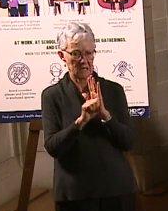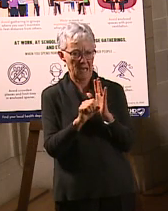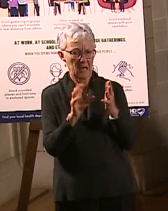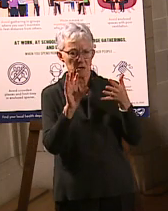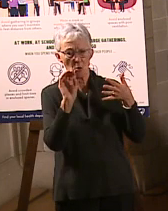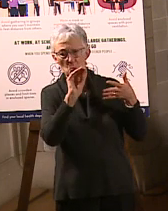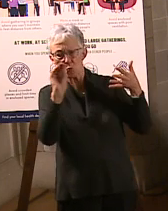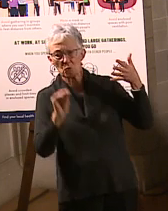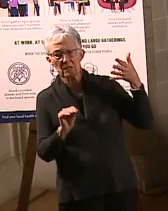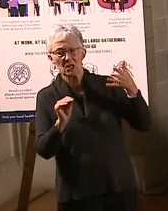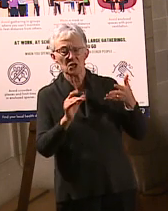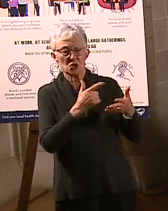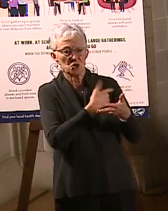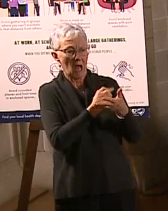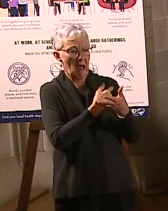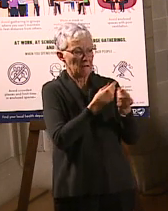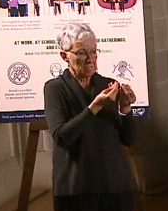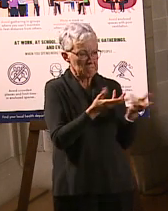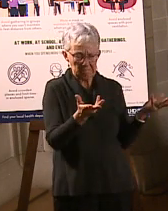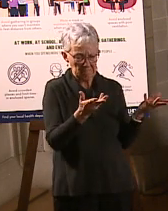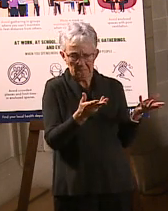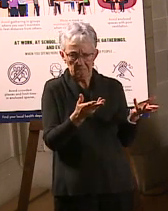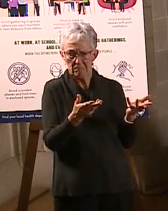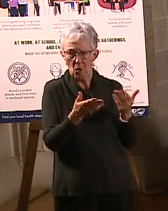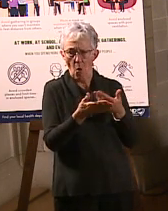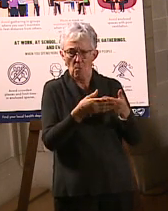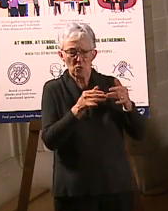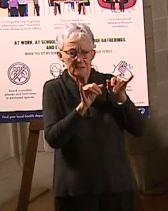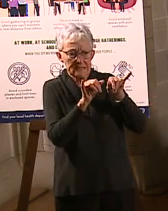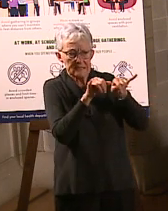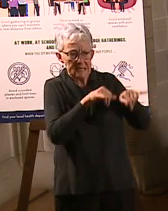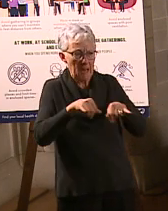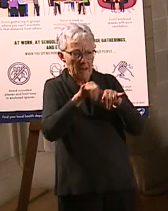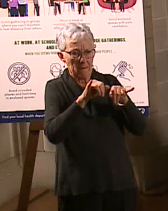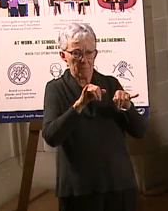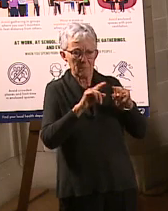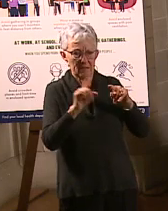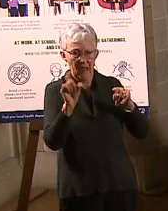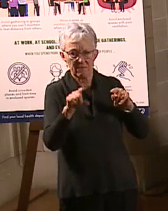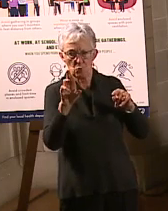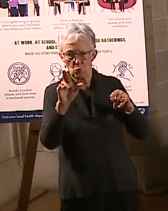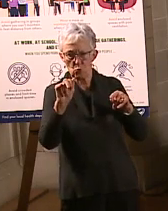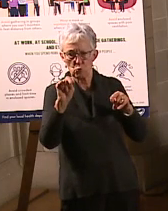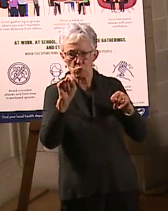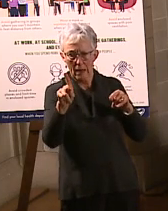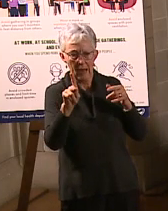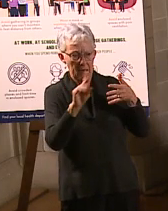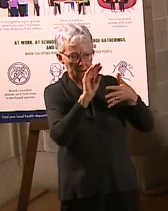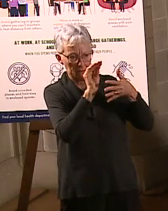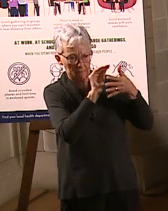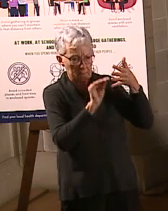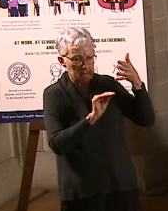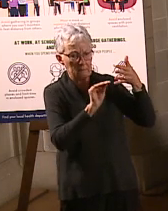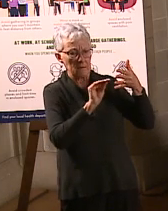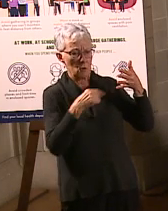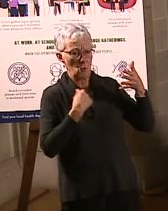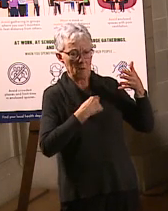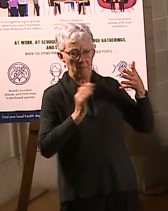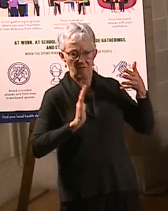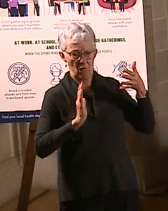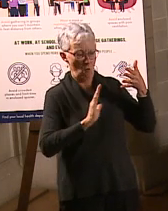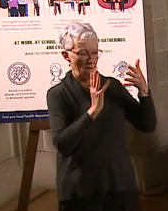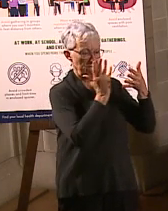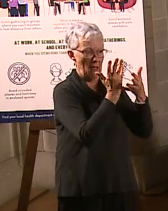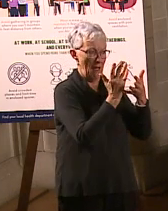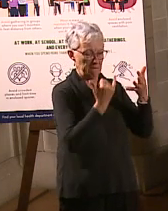once we get through the federal pharmacy program and we get through our hospitals, you're going to see Nebraska is going to perform very, very well.